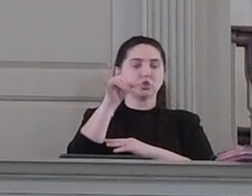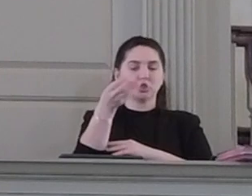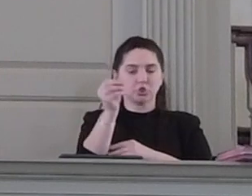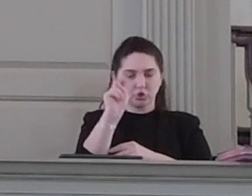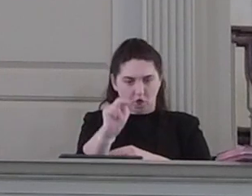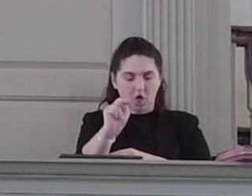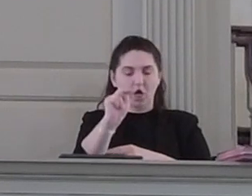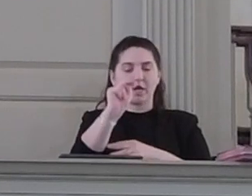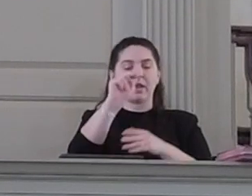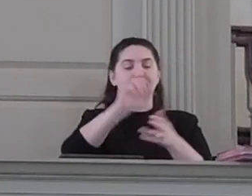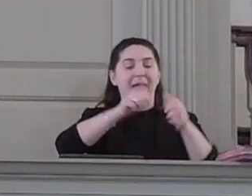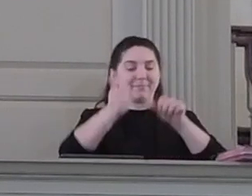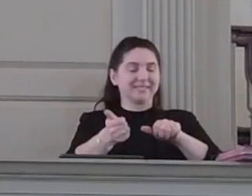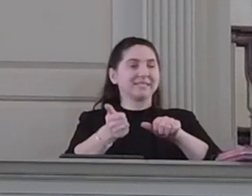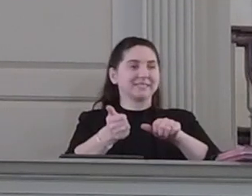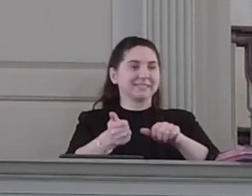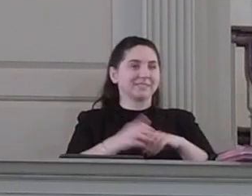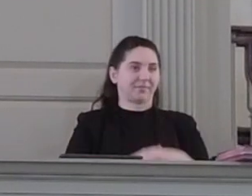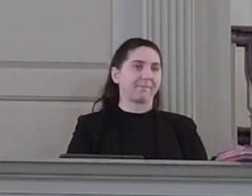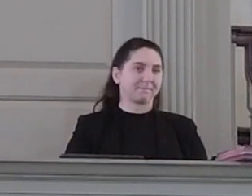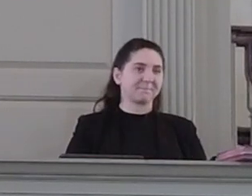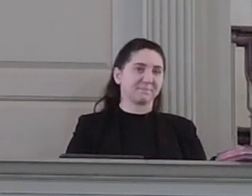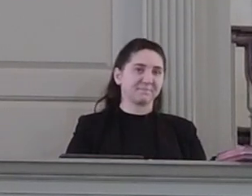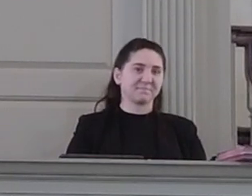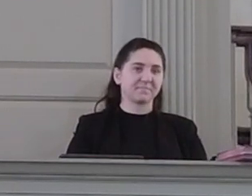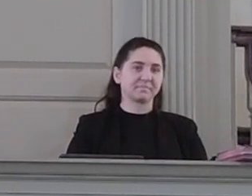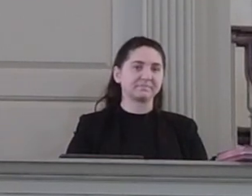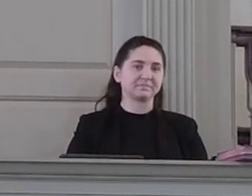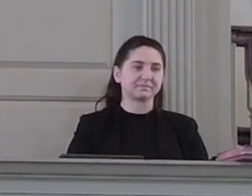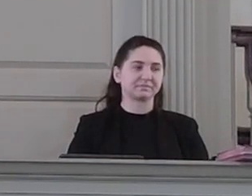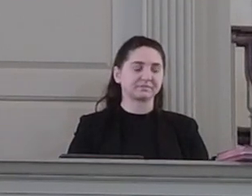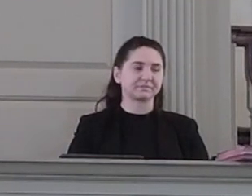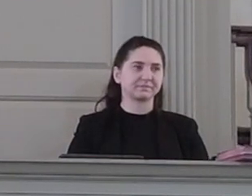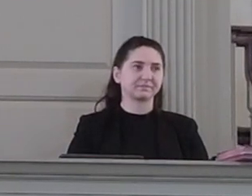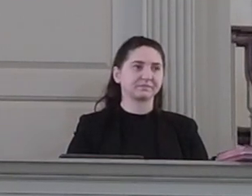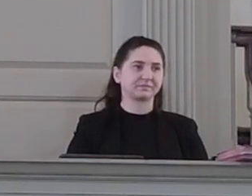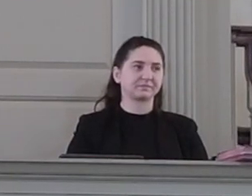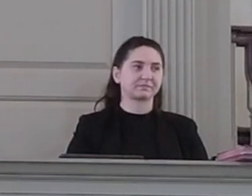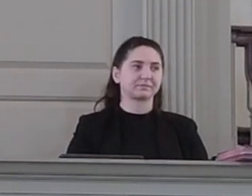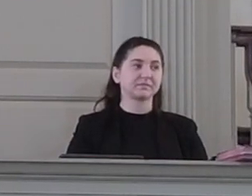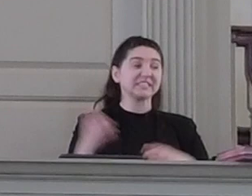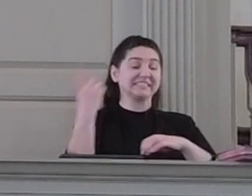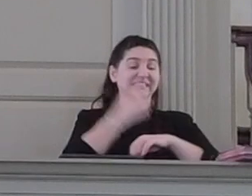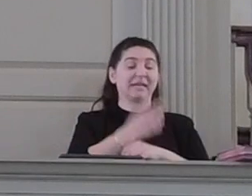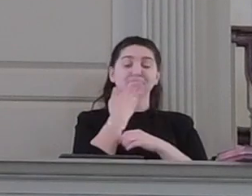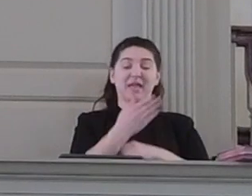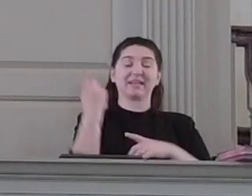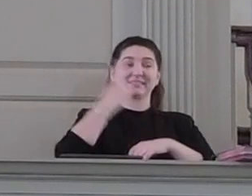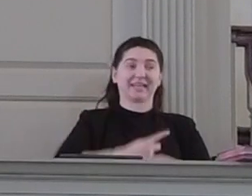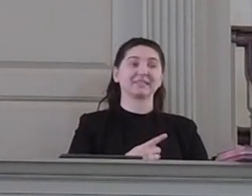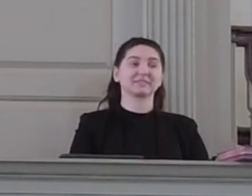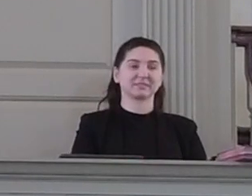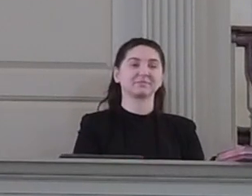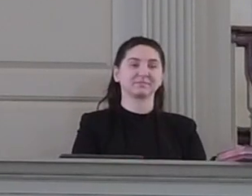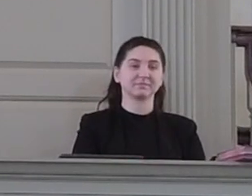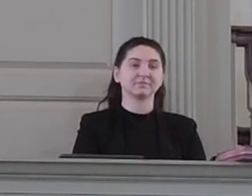knew that John was in trouble. Those days were bad days.